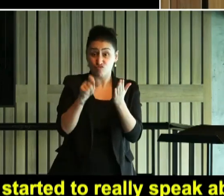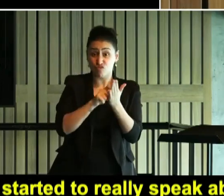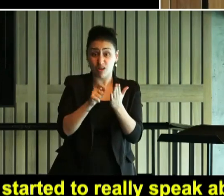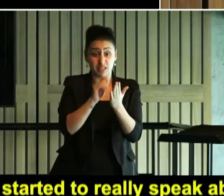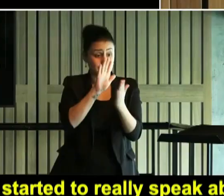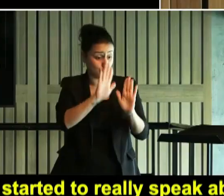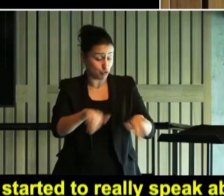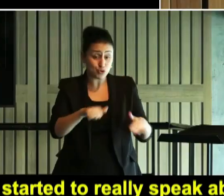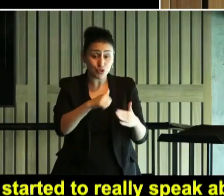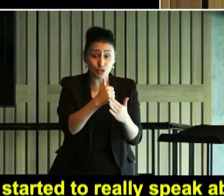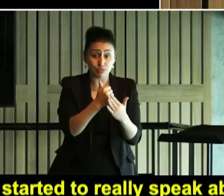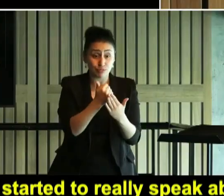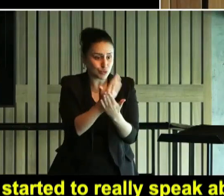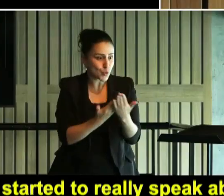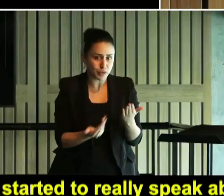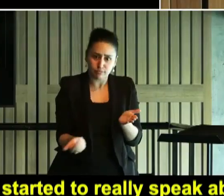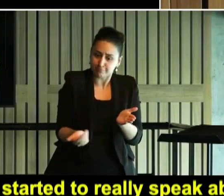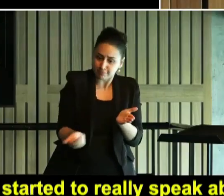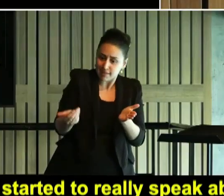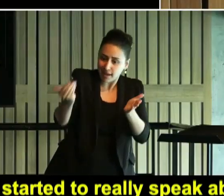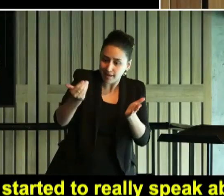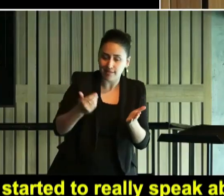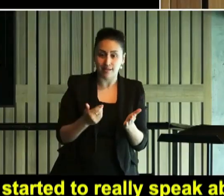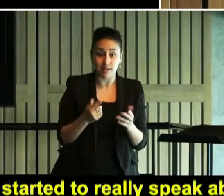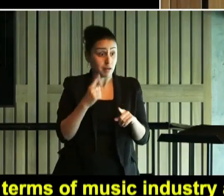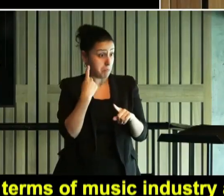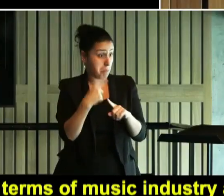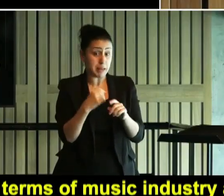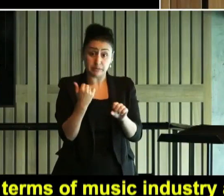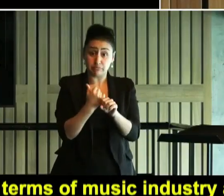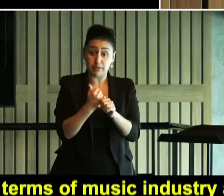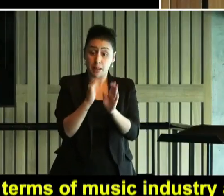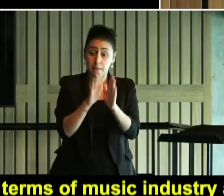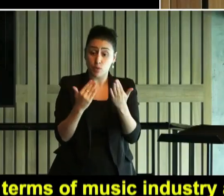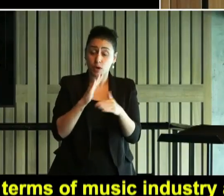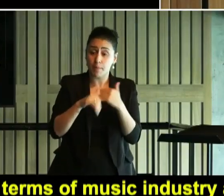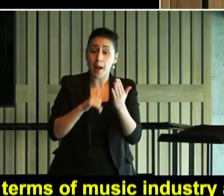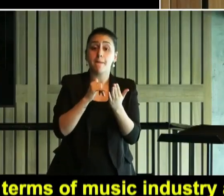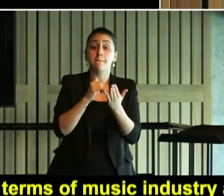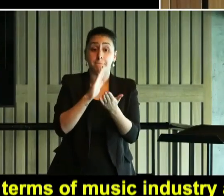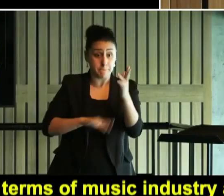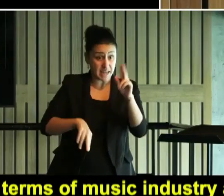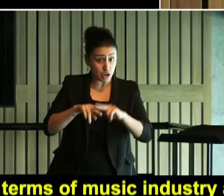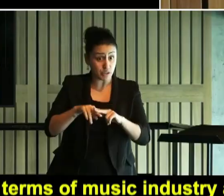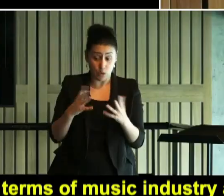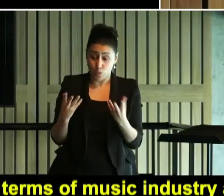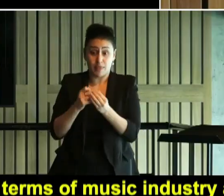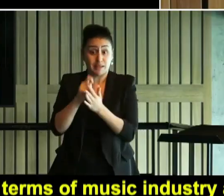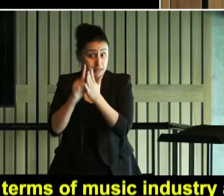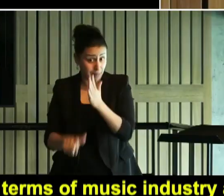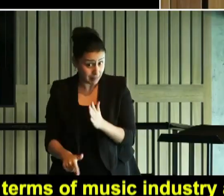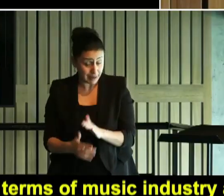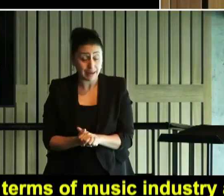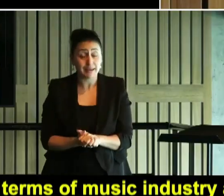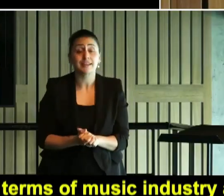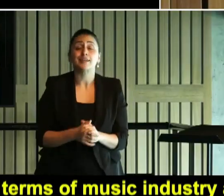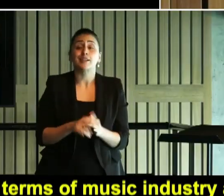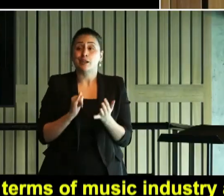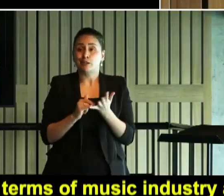books and a book on parenting with disability. And so everything became about disability. And so it's almost